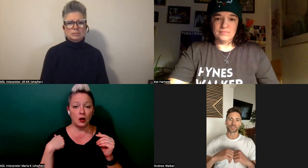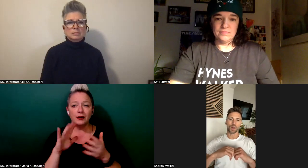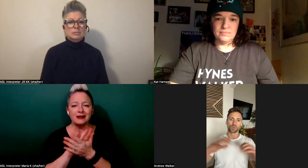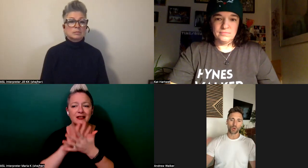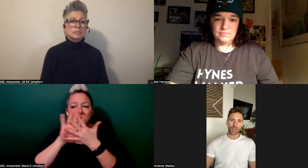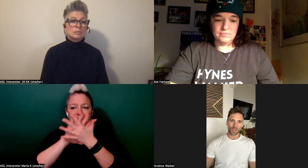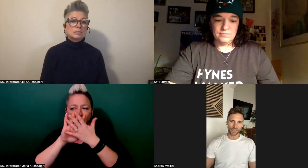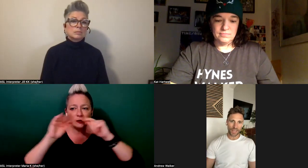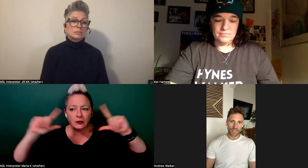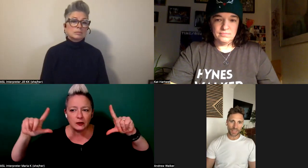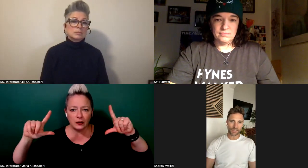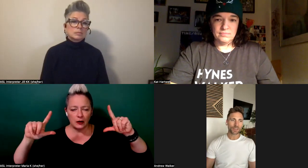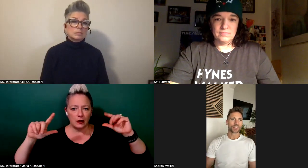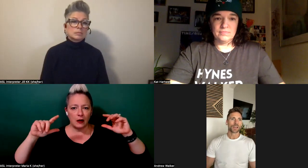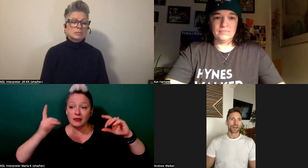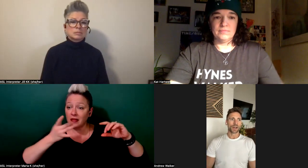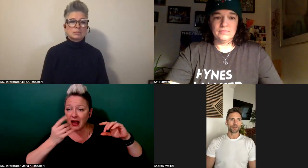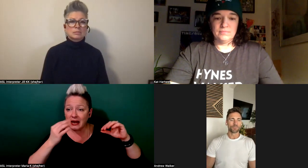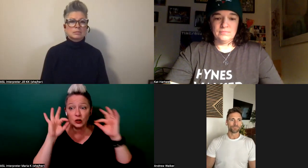filters. It's not blown out in lighting.